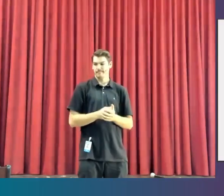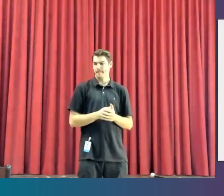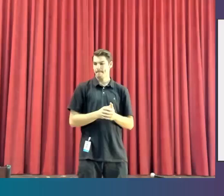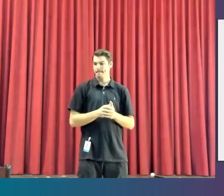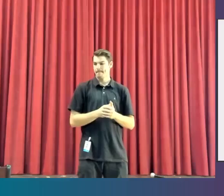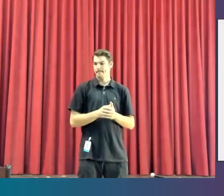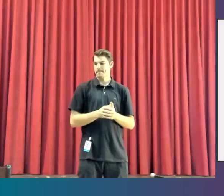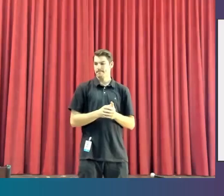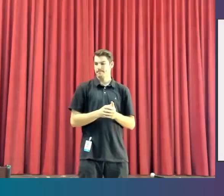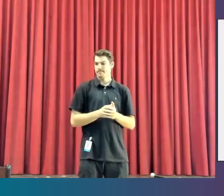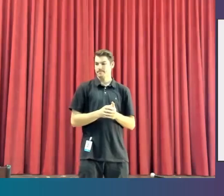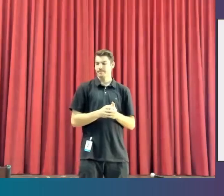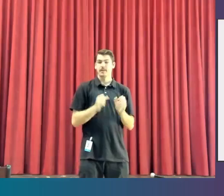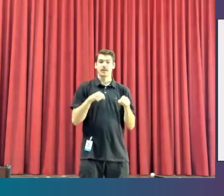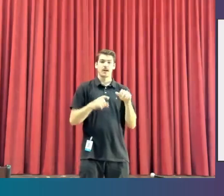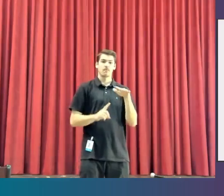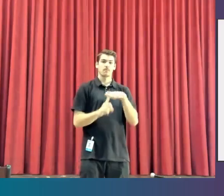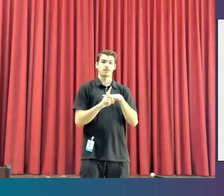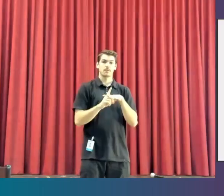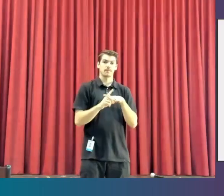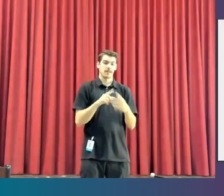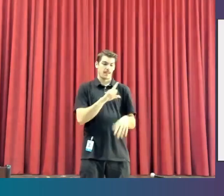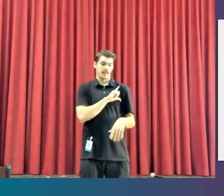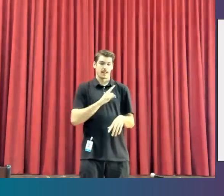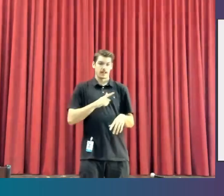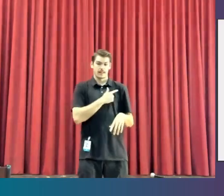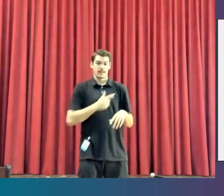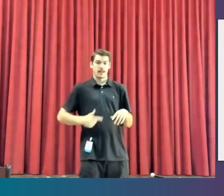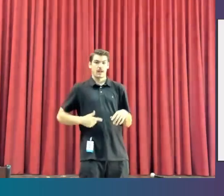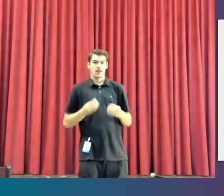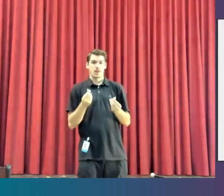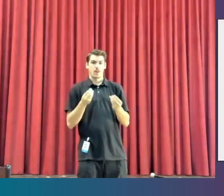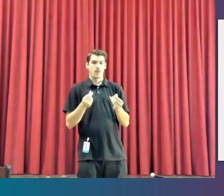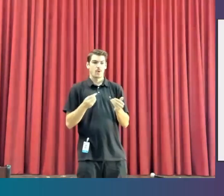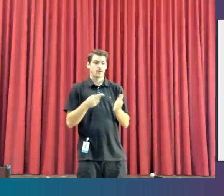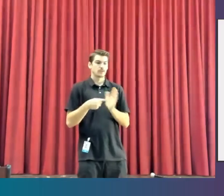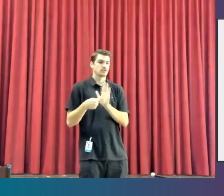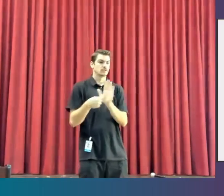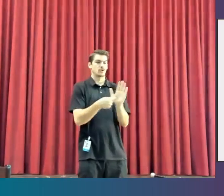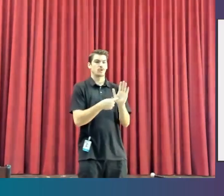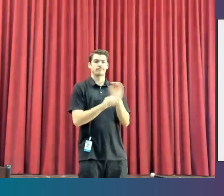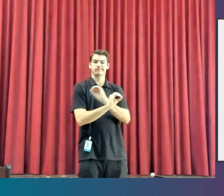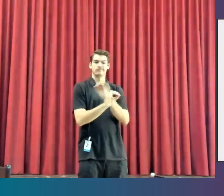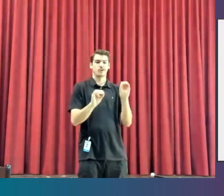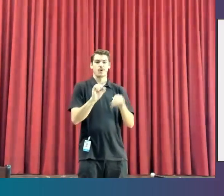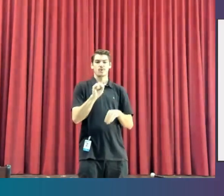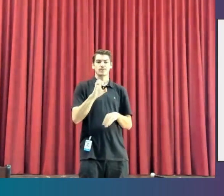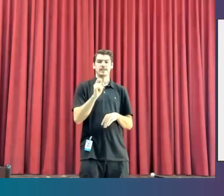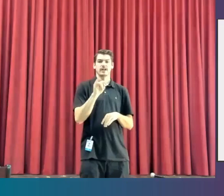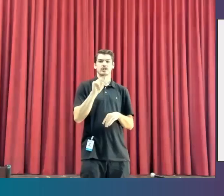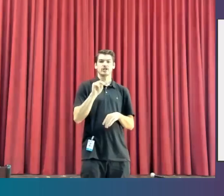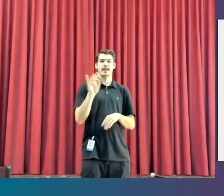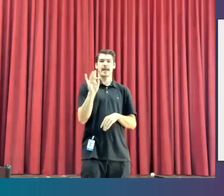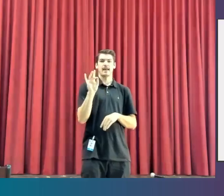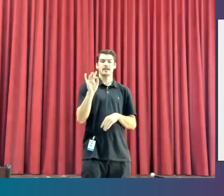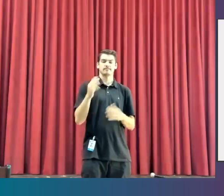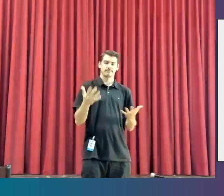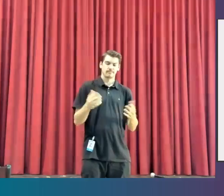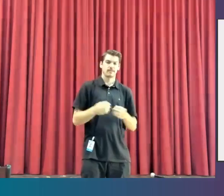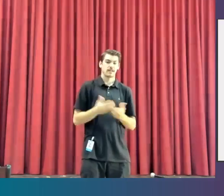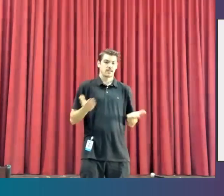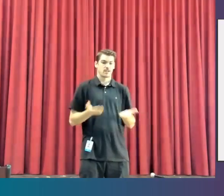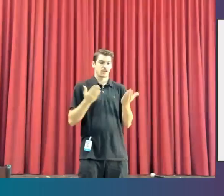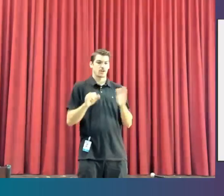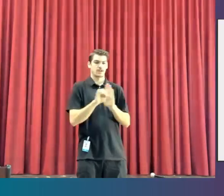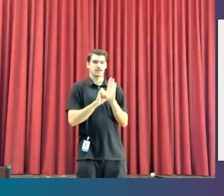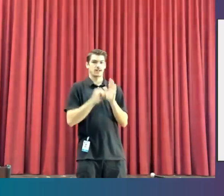It can show up as a landlord advertising something like no Section 8. So in California,